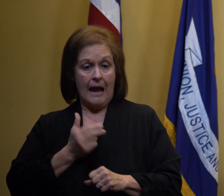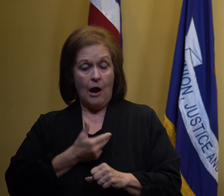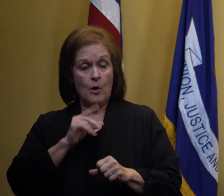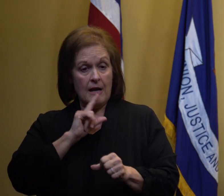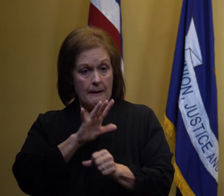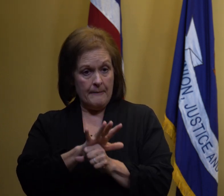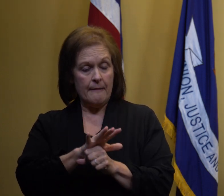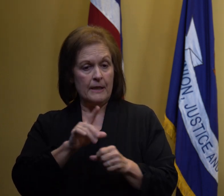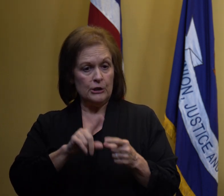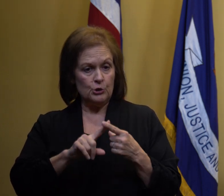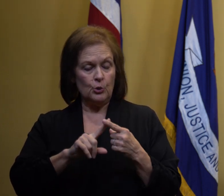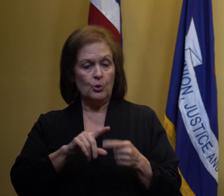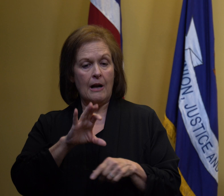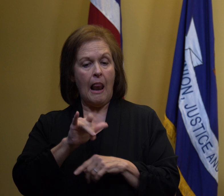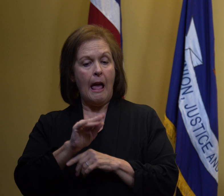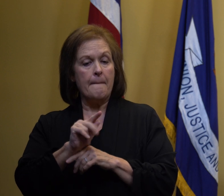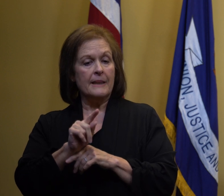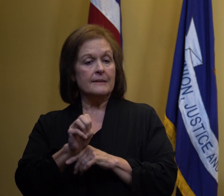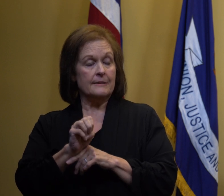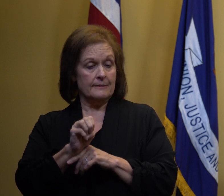green infrastructure and climate adaptation.